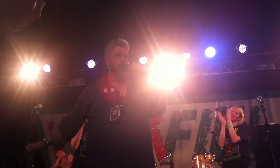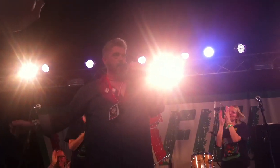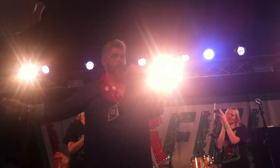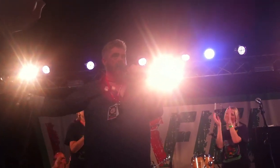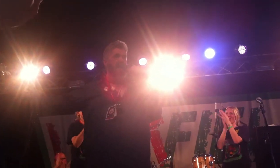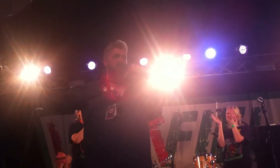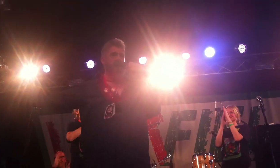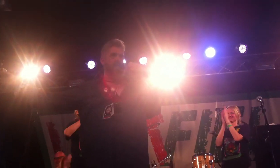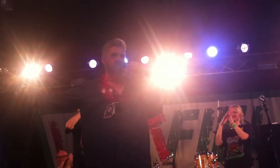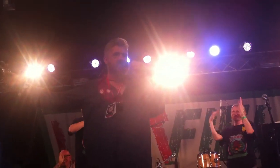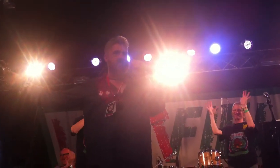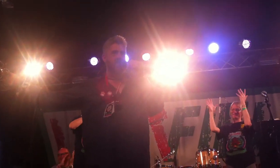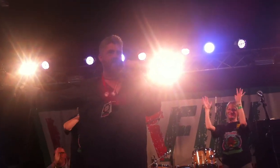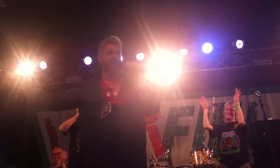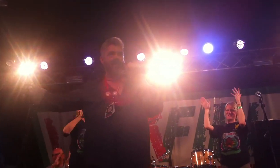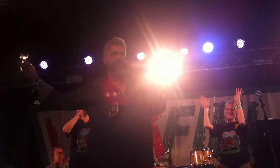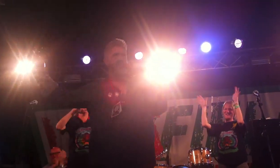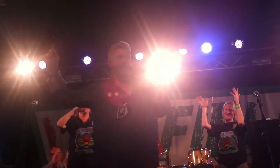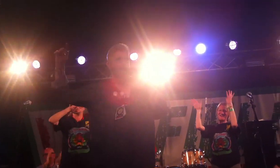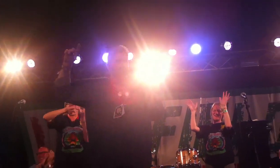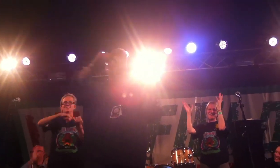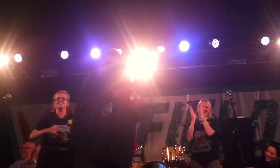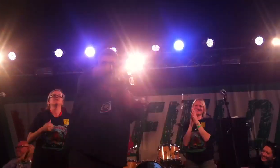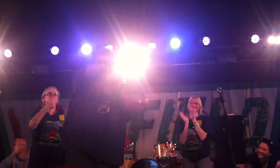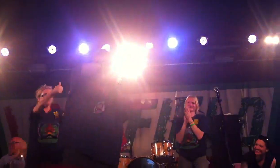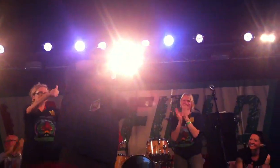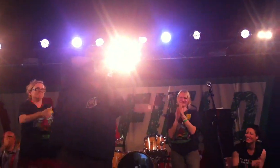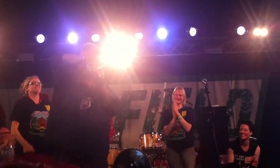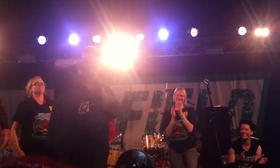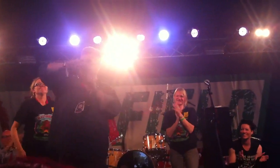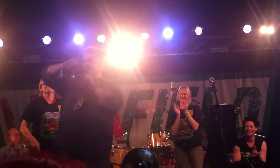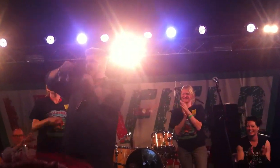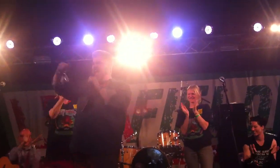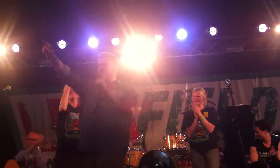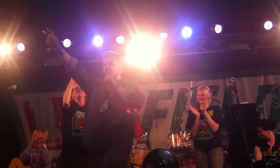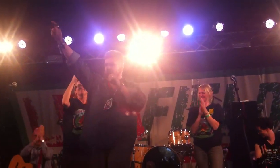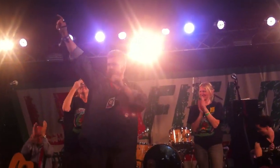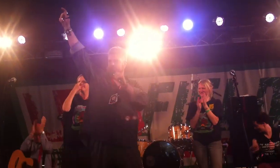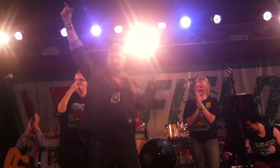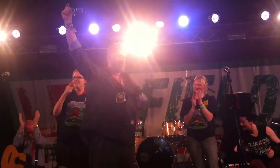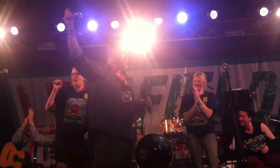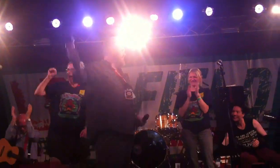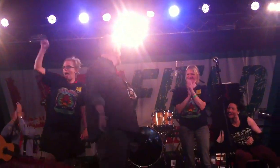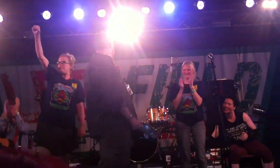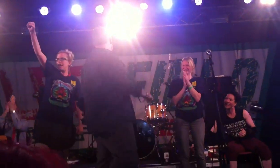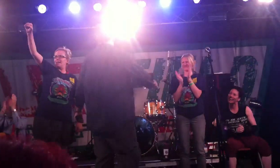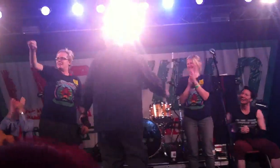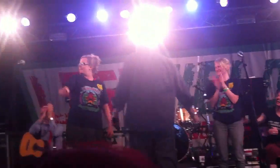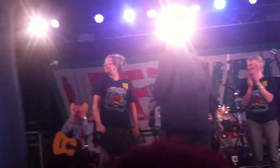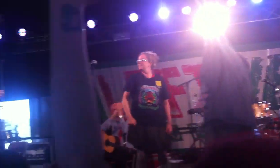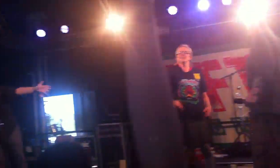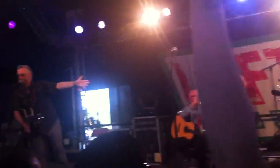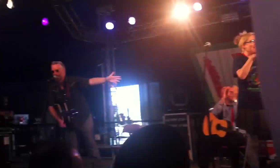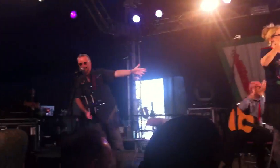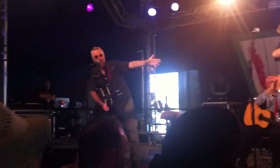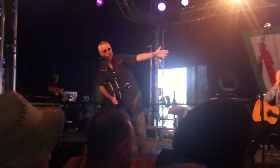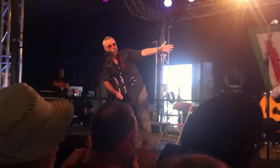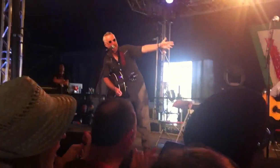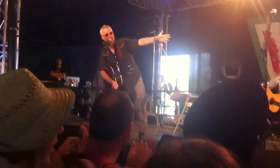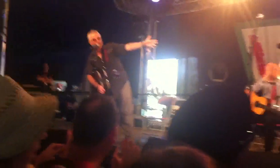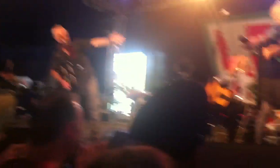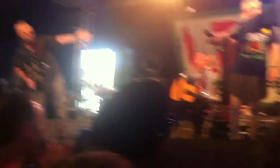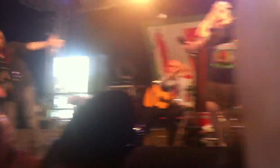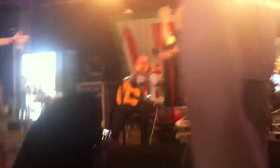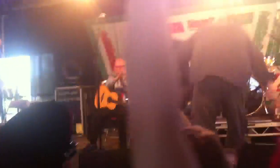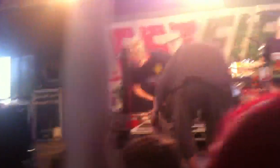Places! Reading! Essex! And the dancing sign is now in